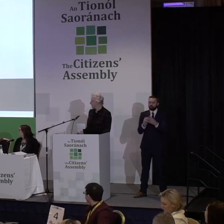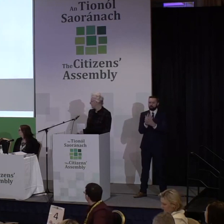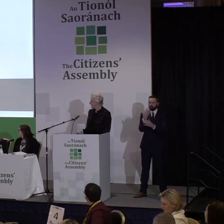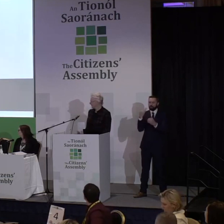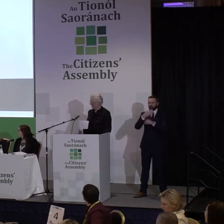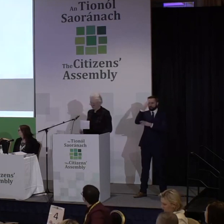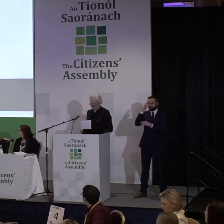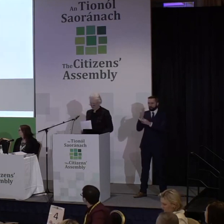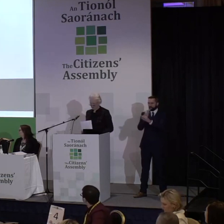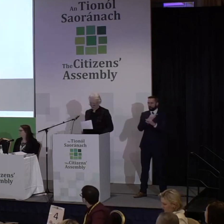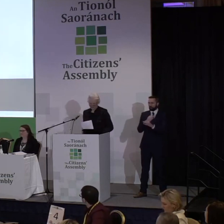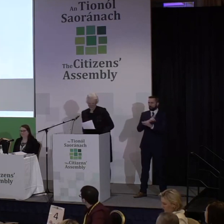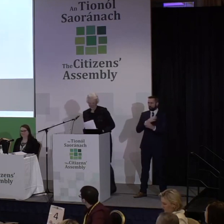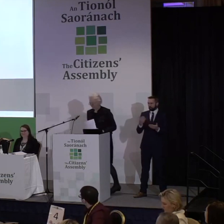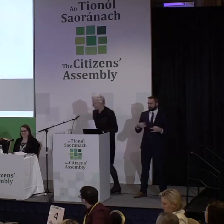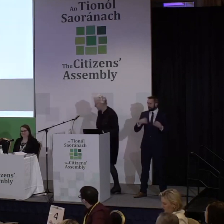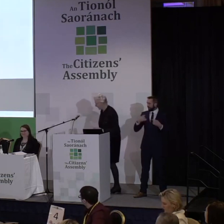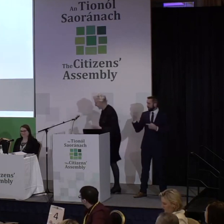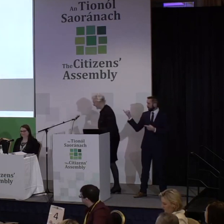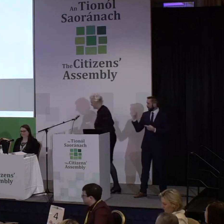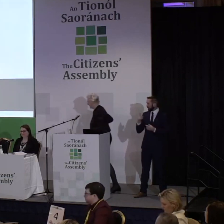delighted to welcome you to the mic. Thank you.